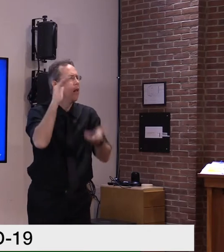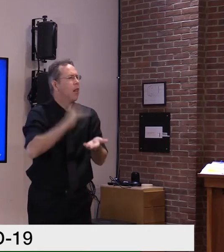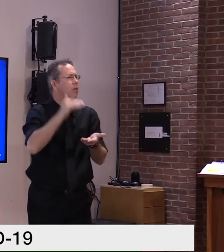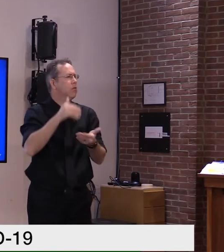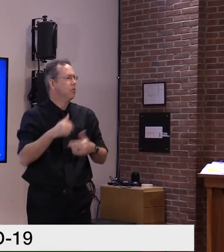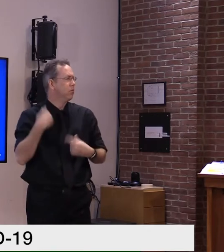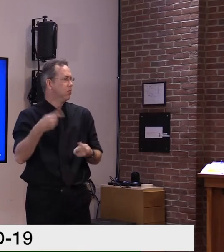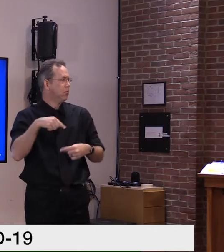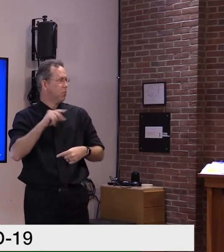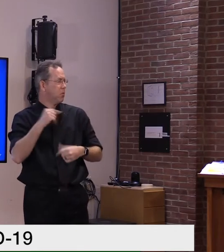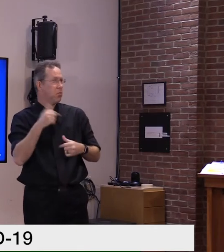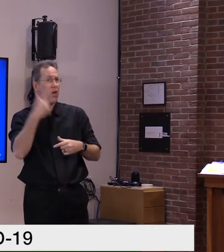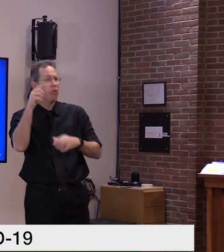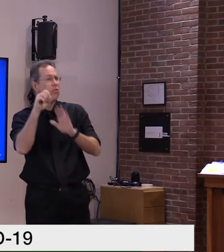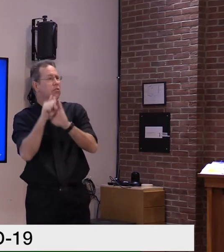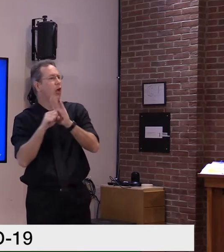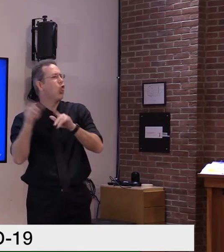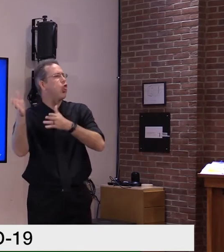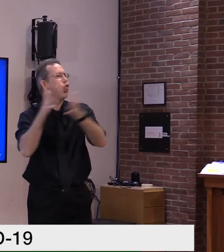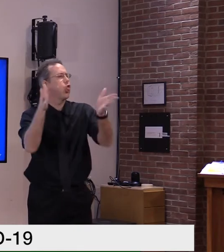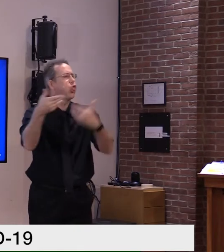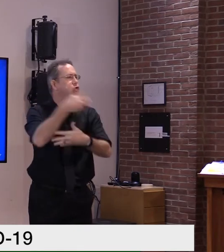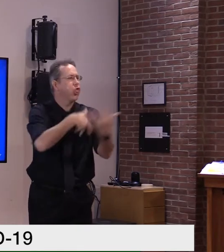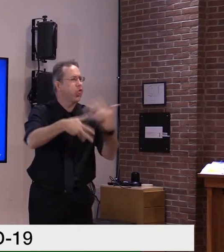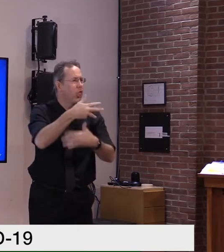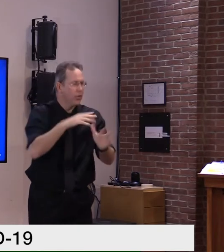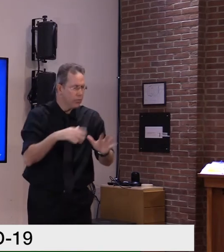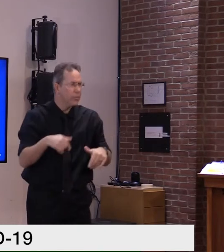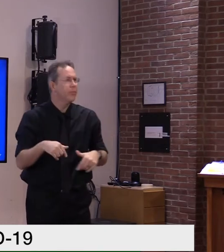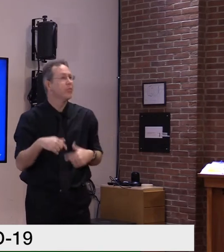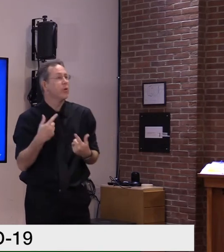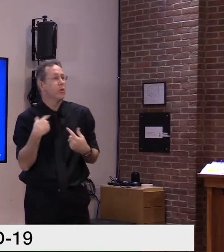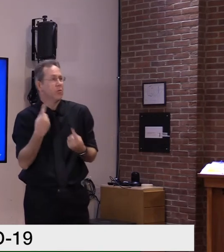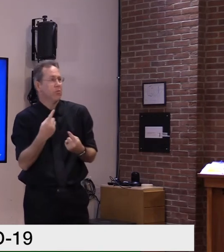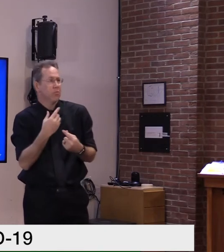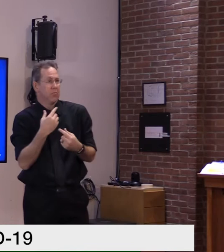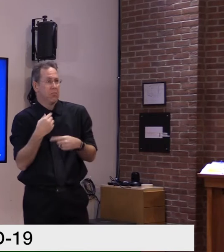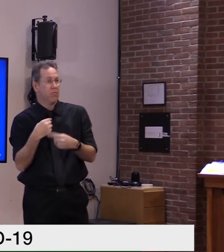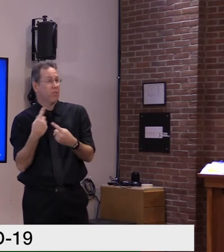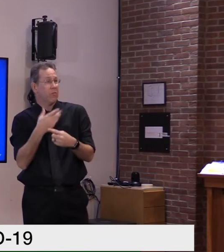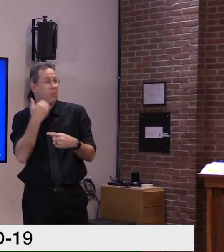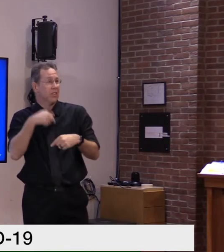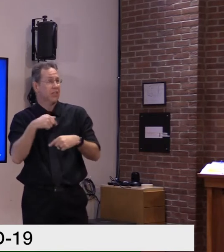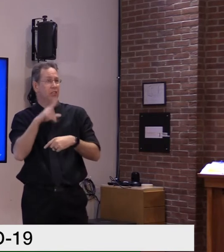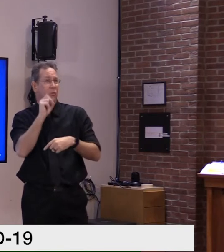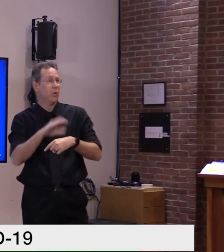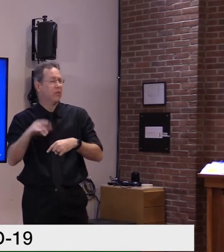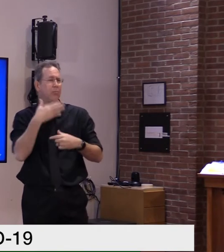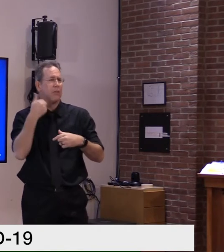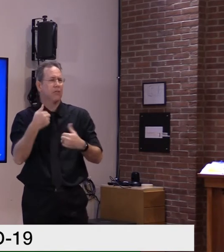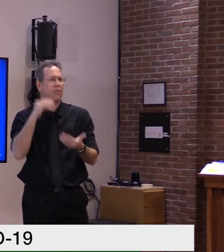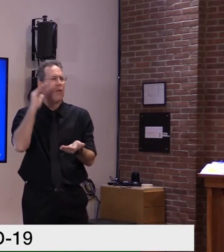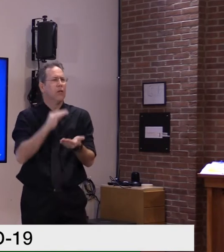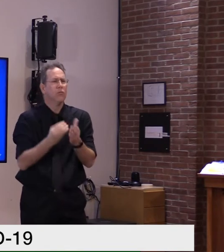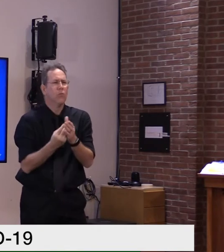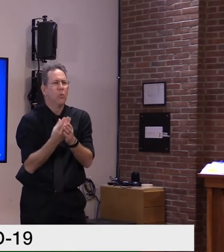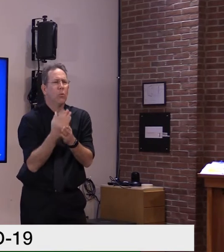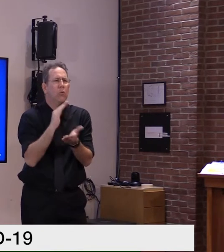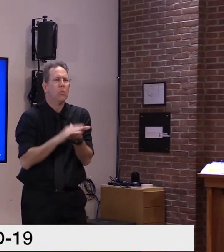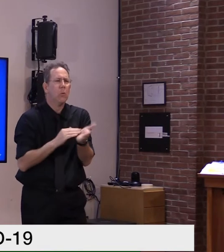growth rate in the country, while North Dakota had the highest, a rate that was about 16 times greater than our